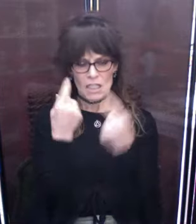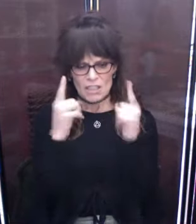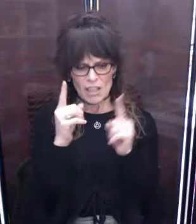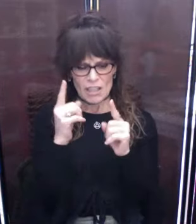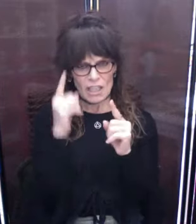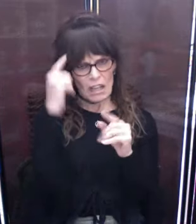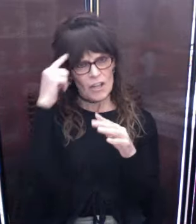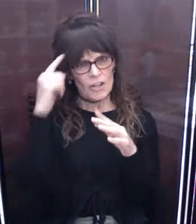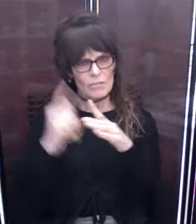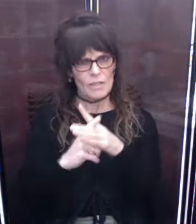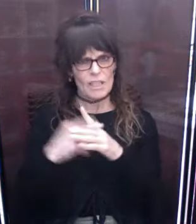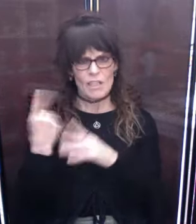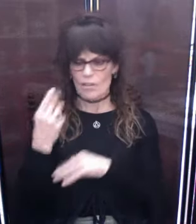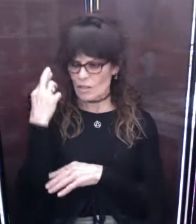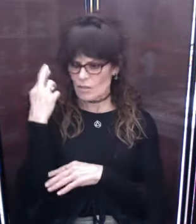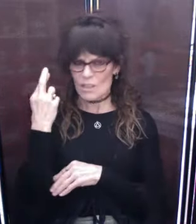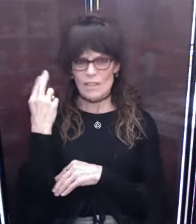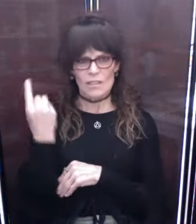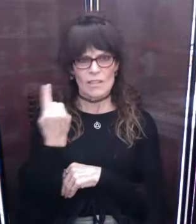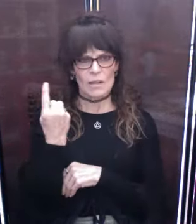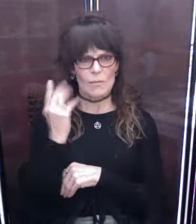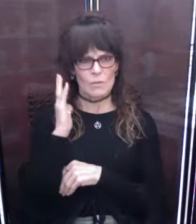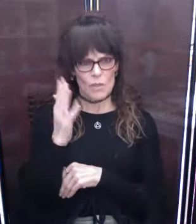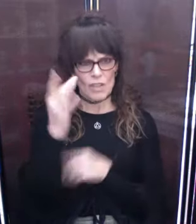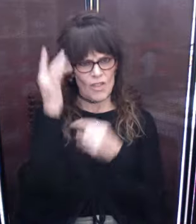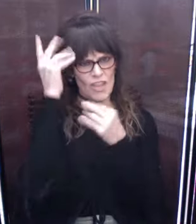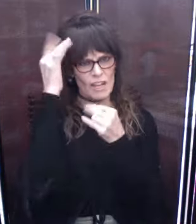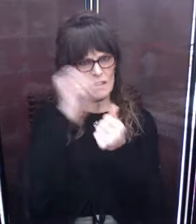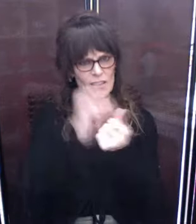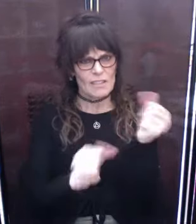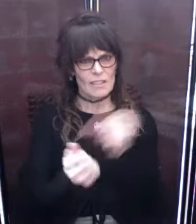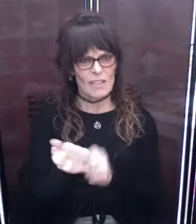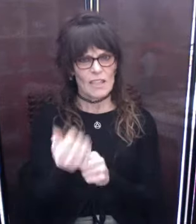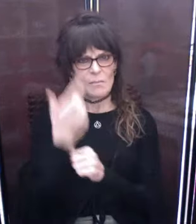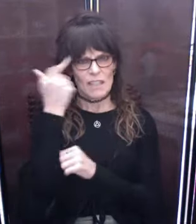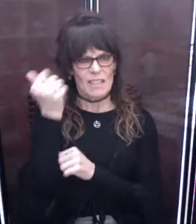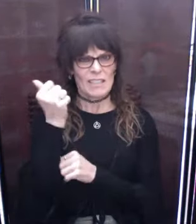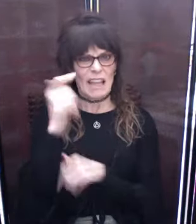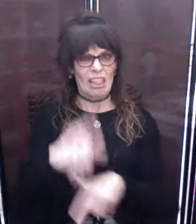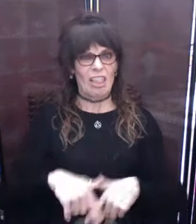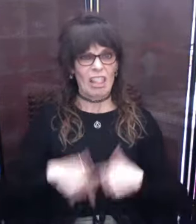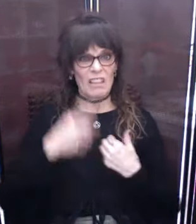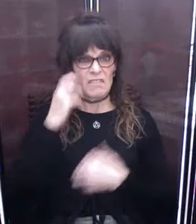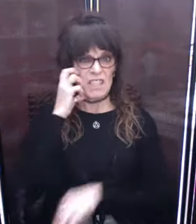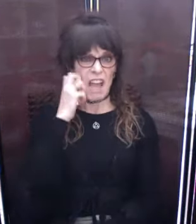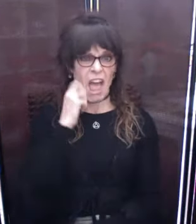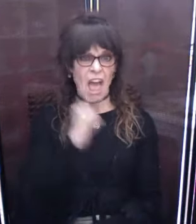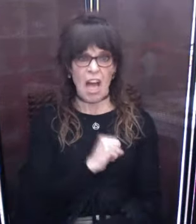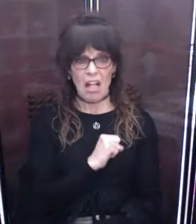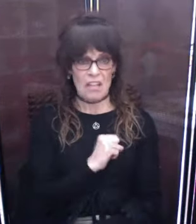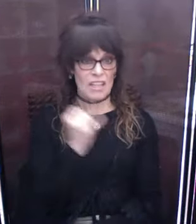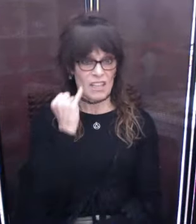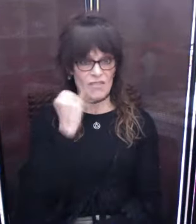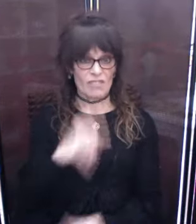reason that someone would truly contemplate suicide is because they were already in hell. And if you're in hell and you're trying to escape it by